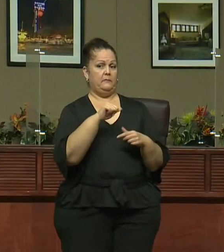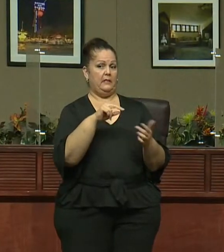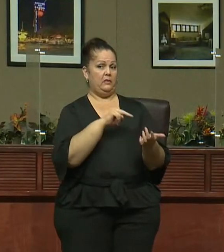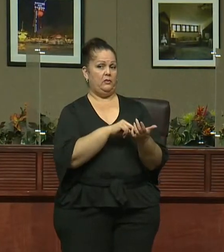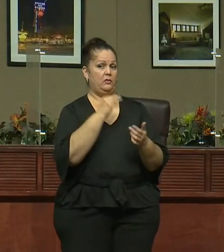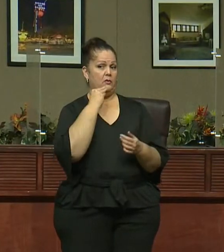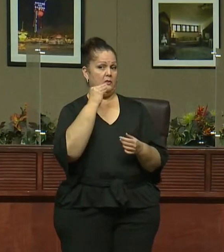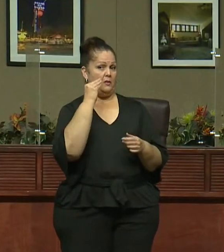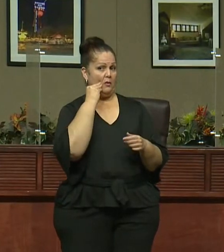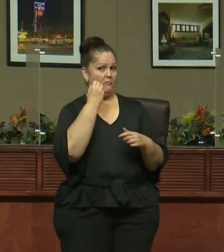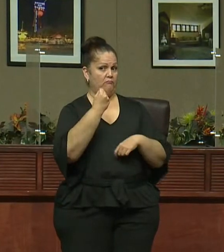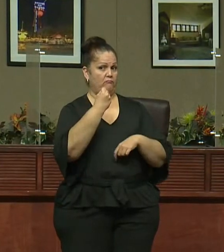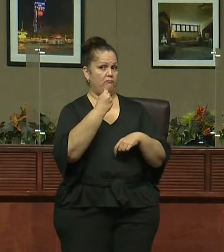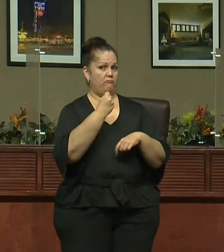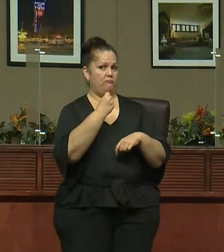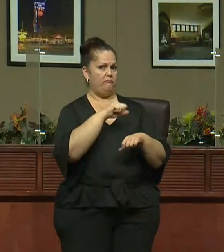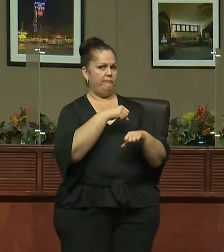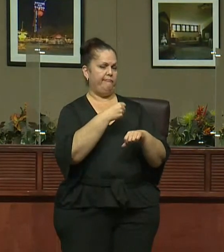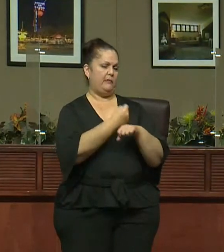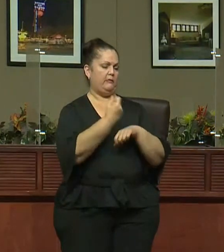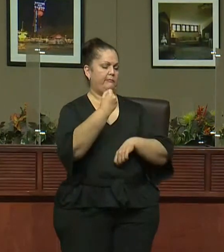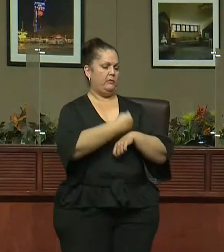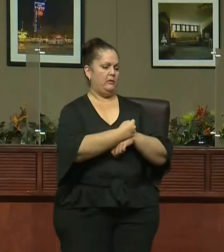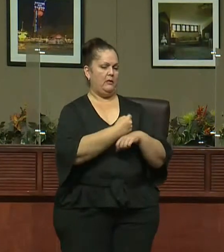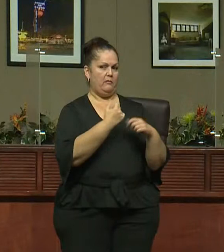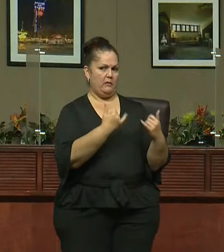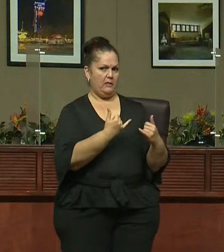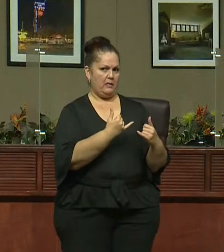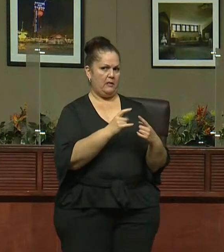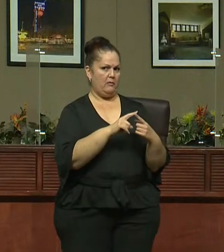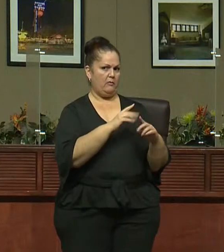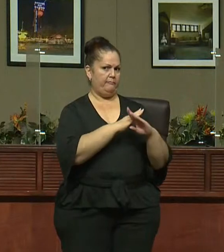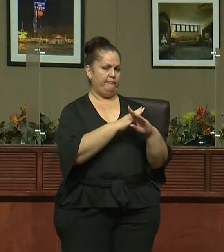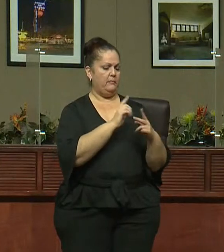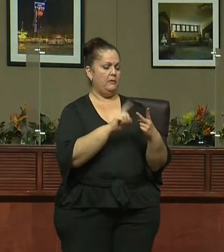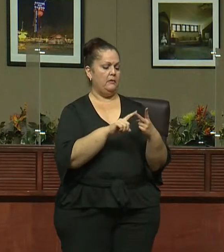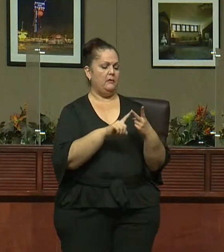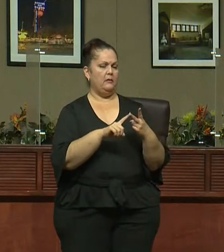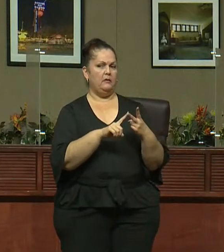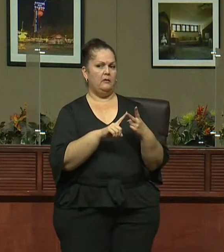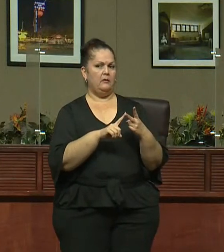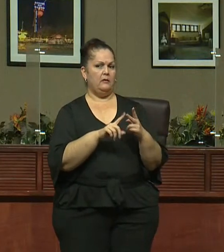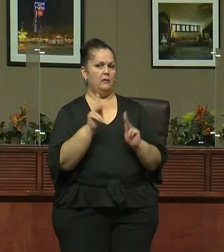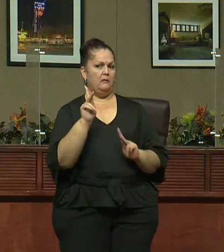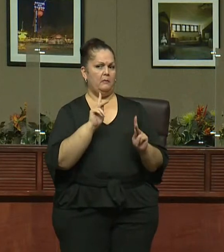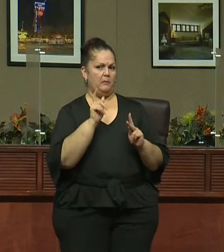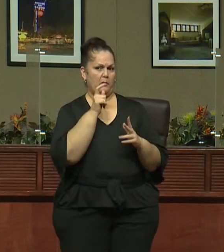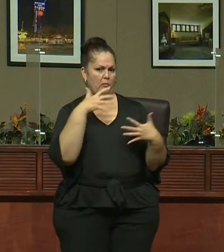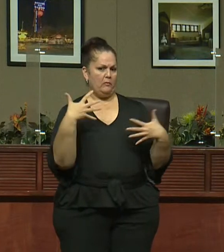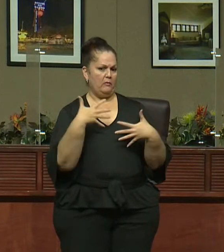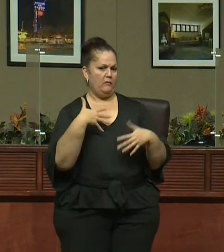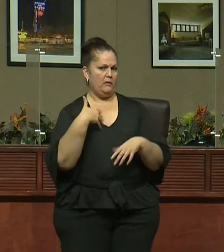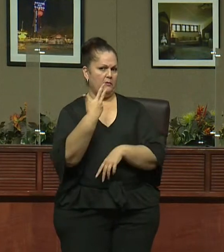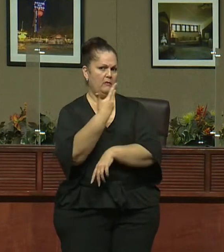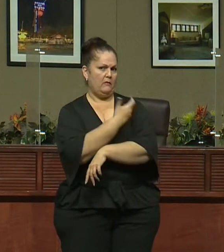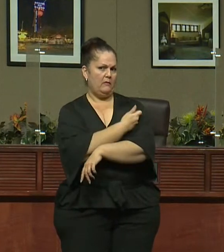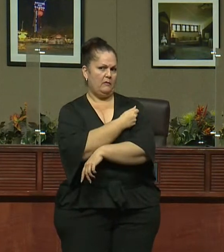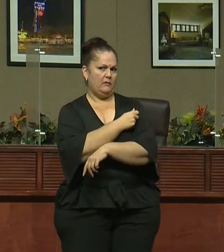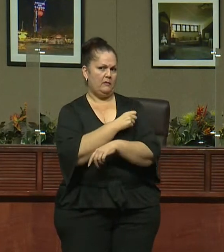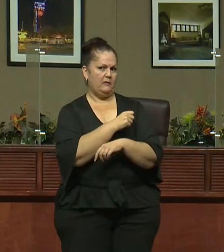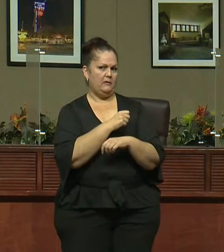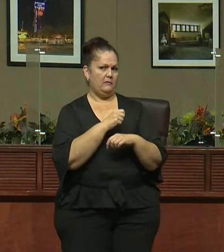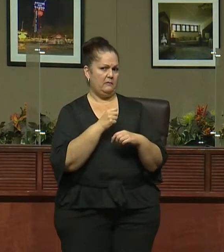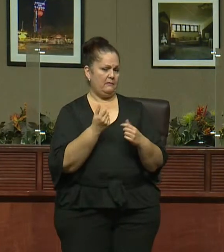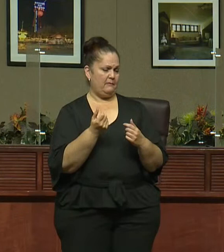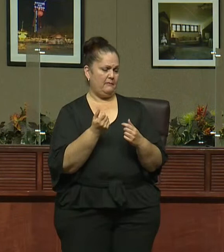homes on lockdown after Thanksgiving holiday? And number 2, what do you say to those who are afraid to take the vaccine, not sure how